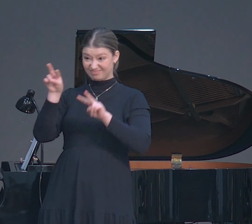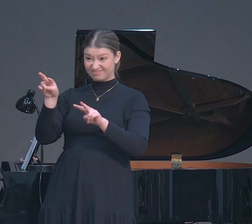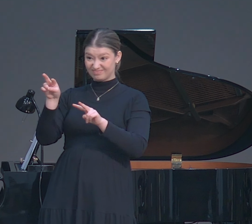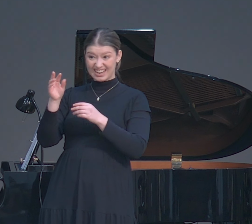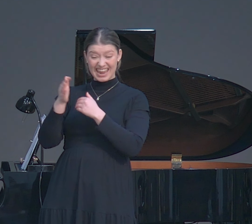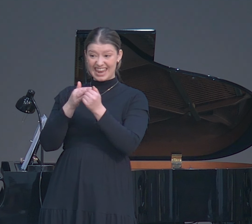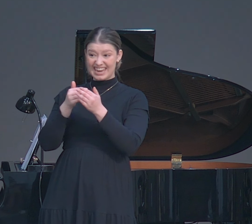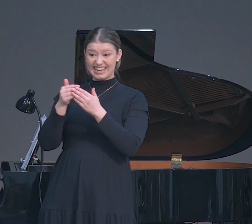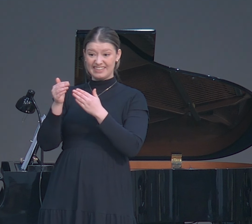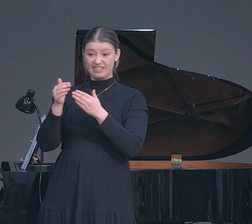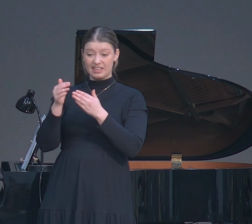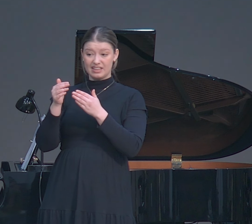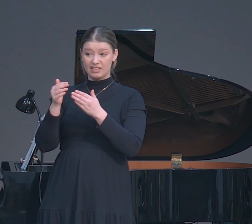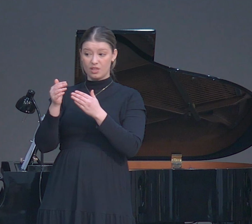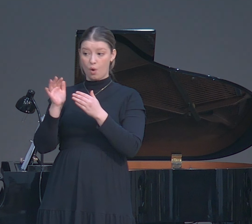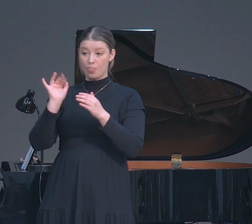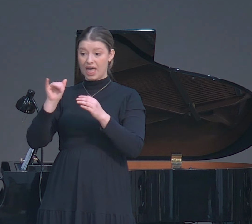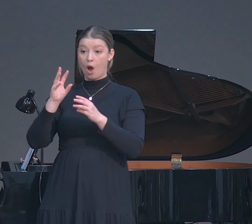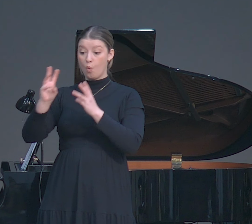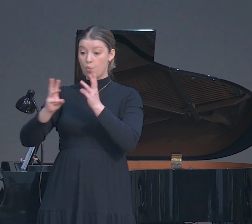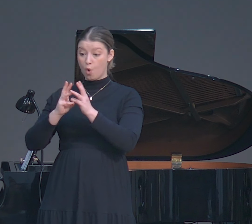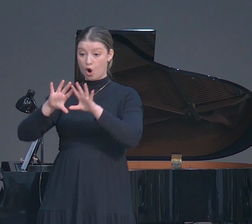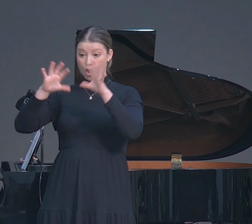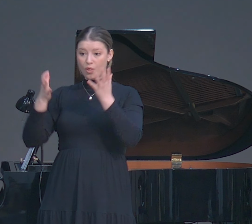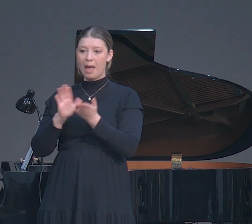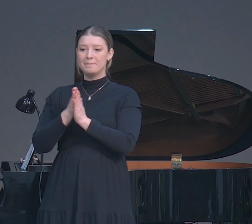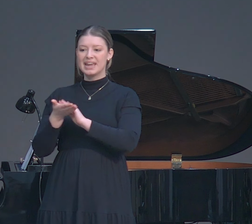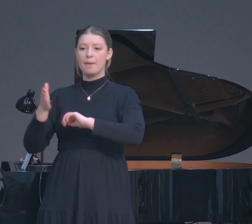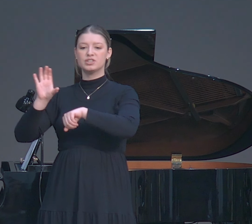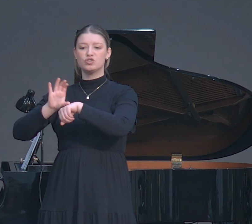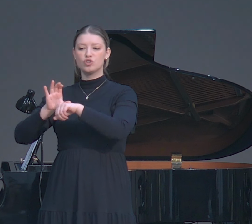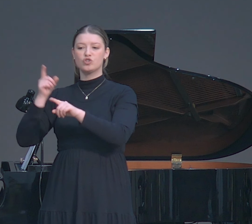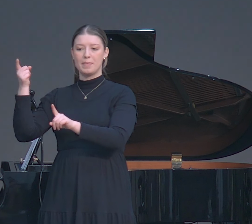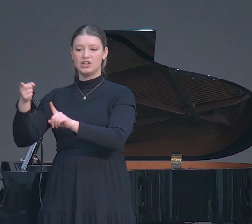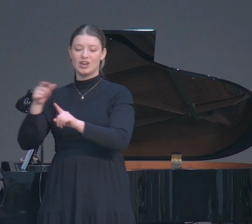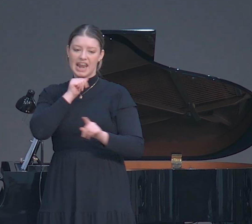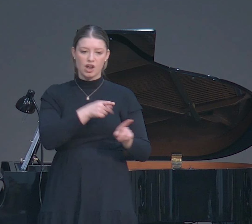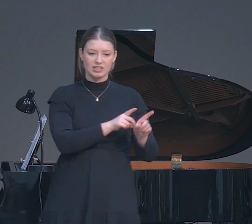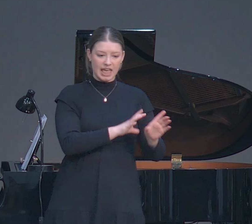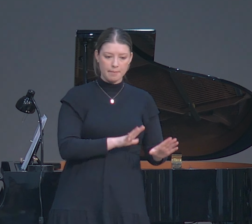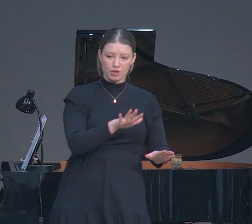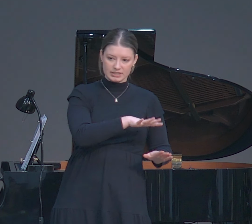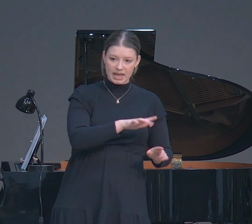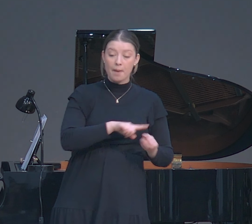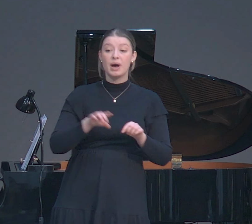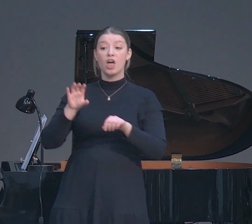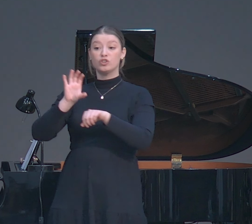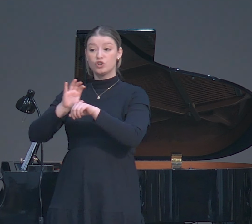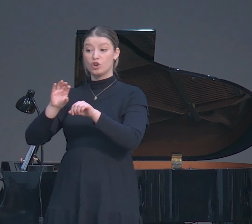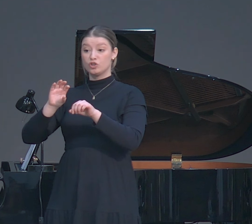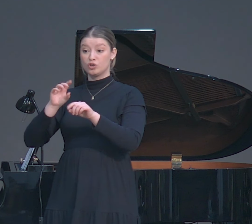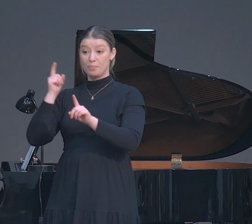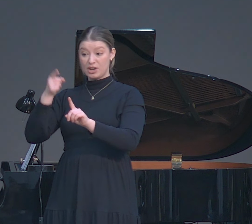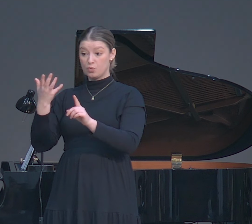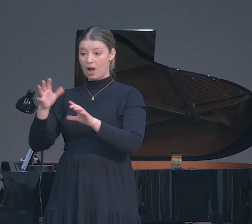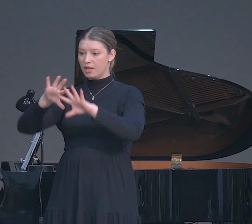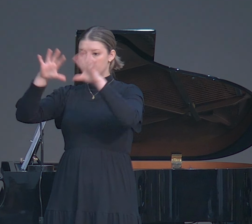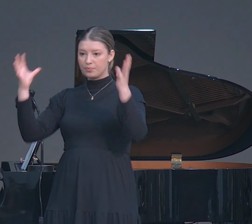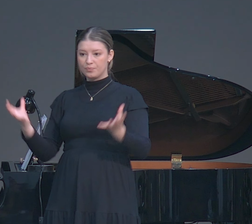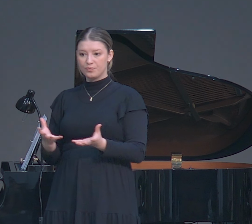the universal mission becomes the focus of the church age, the mission to Israel still has a